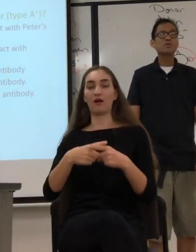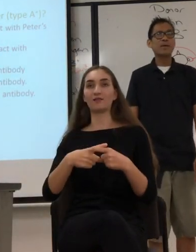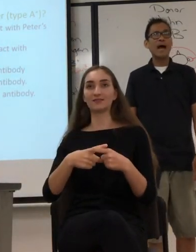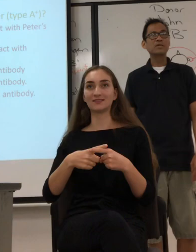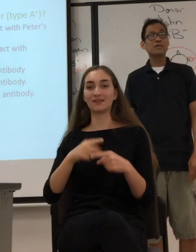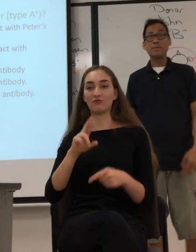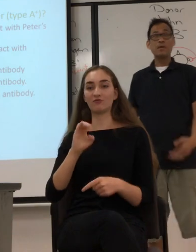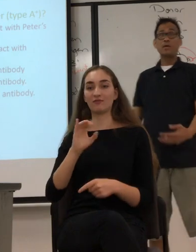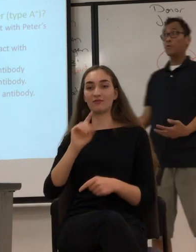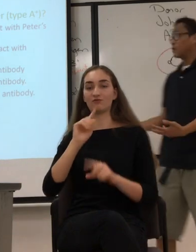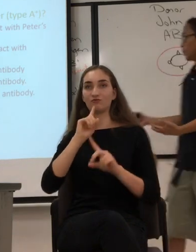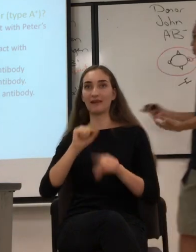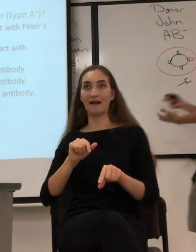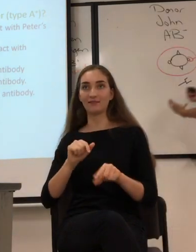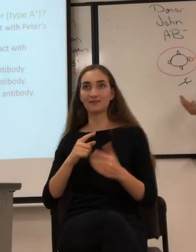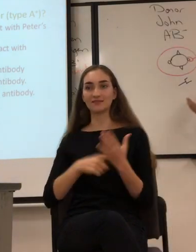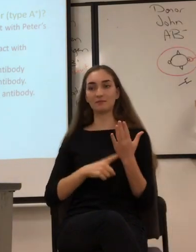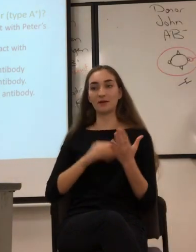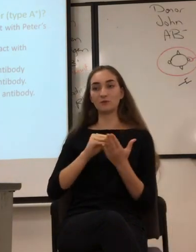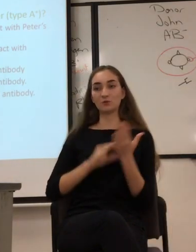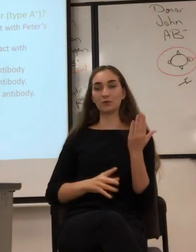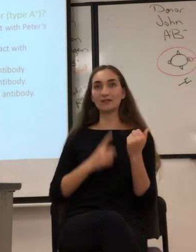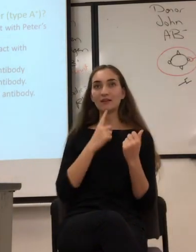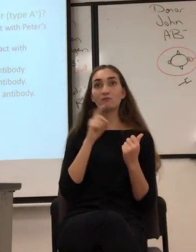there's a cross-reaction, but then you don't tell me what.